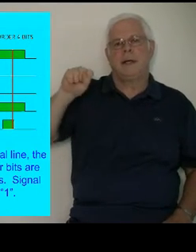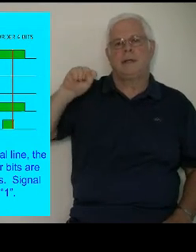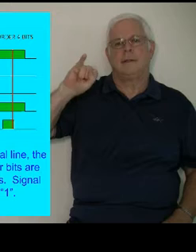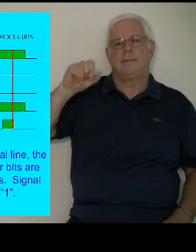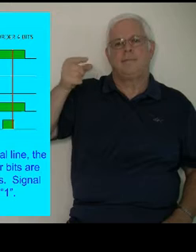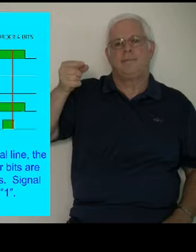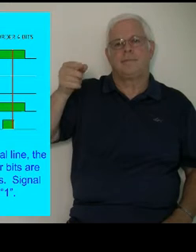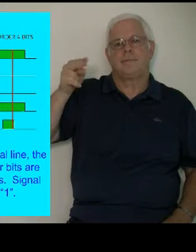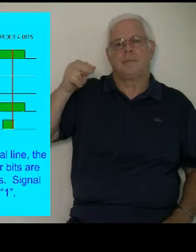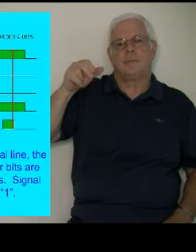signal